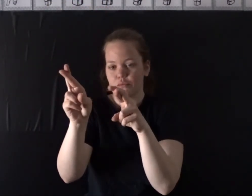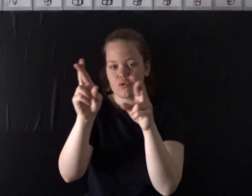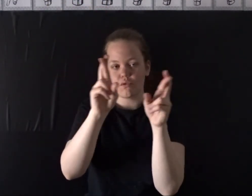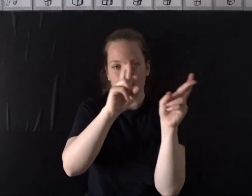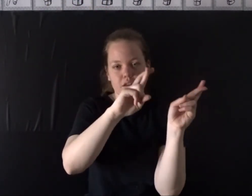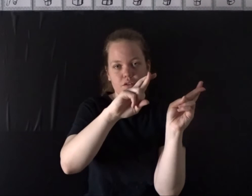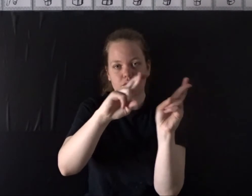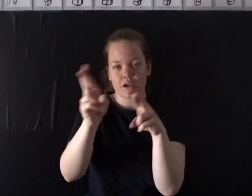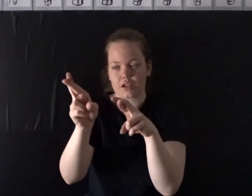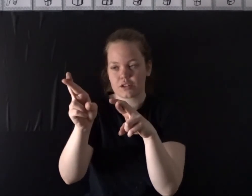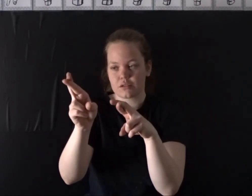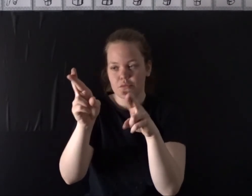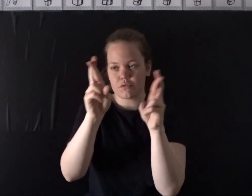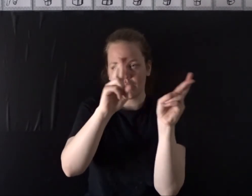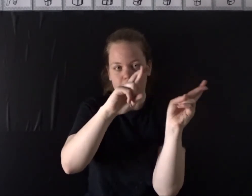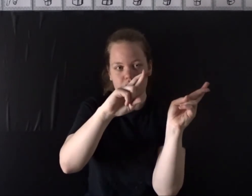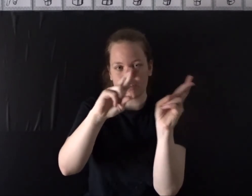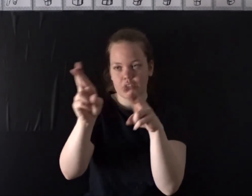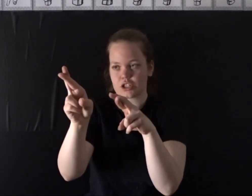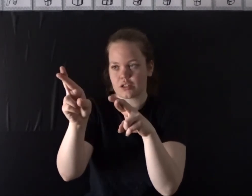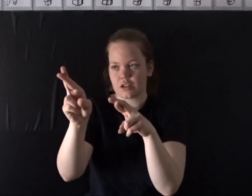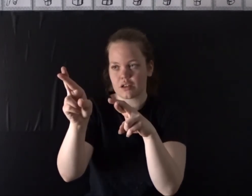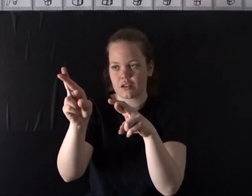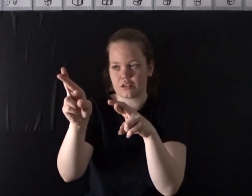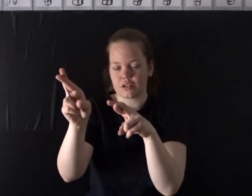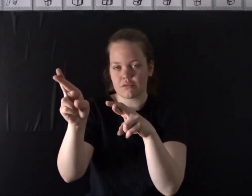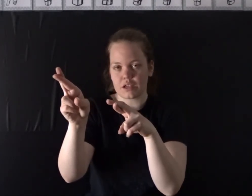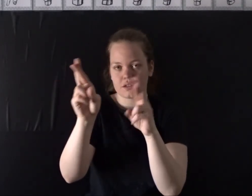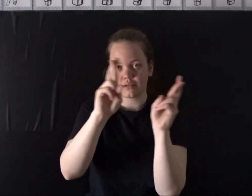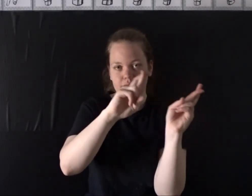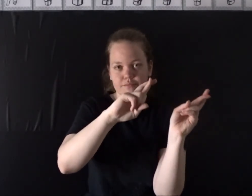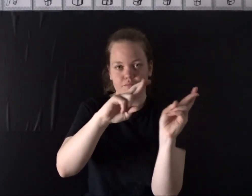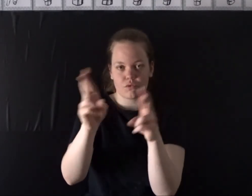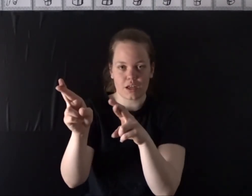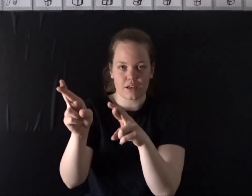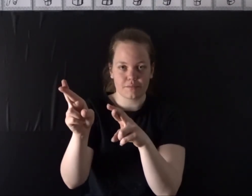move in the direction to the right. Ready.